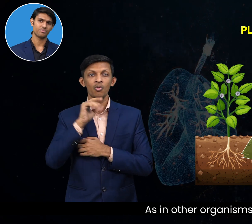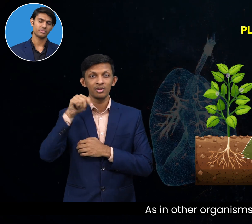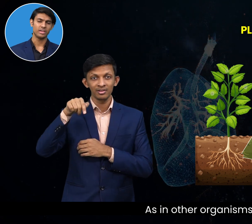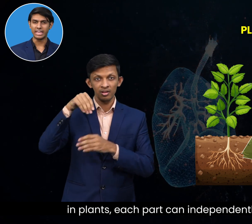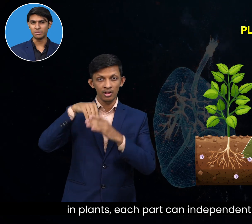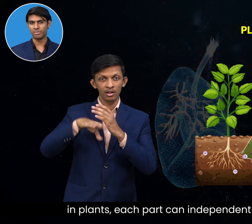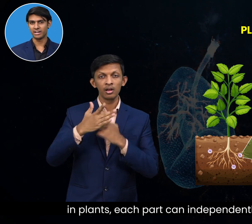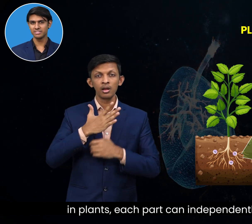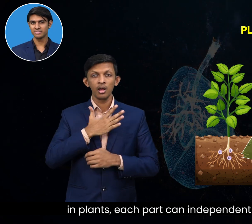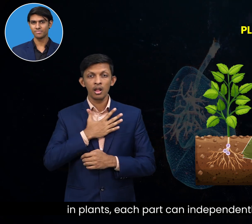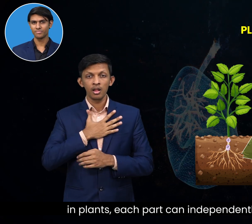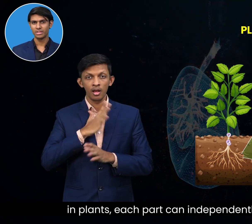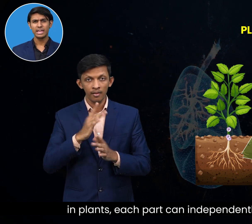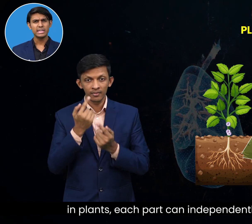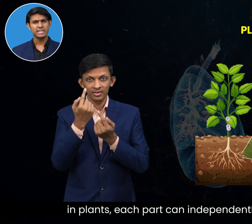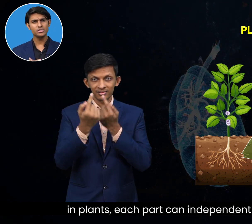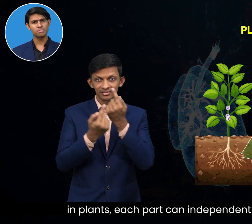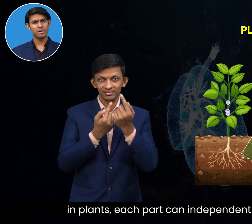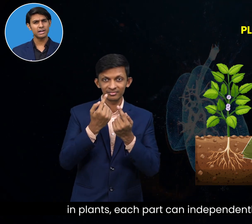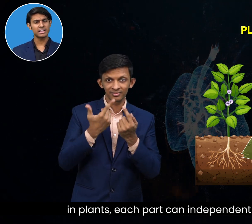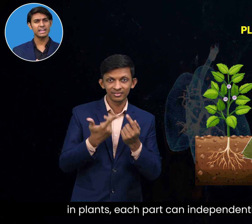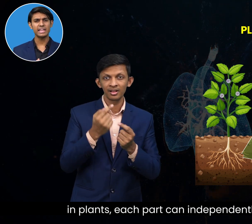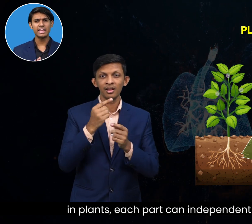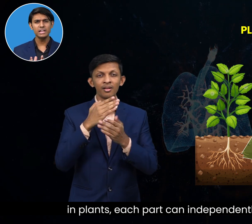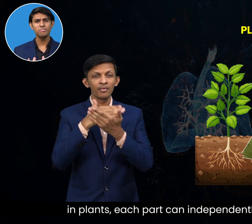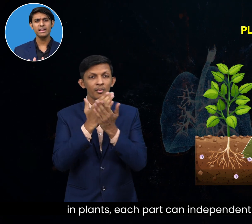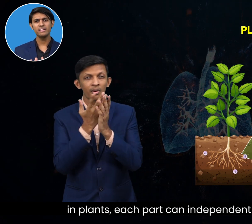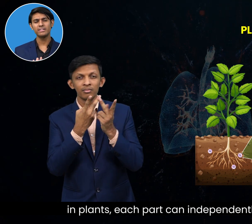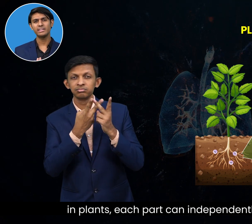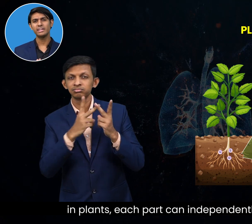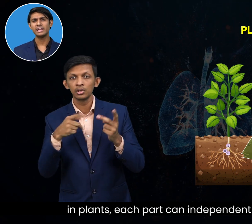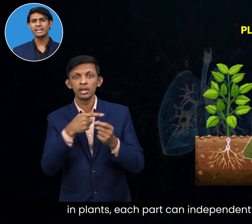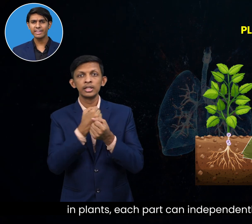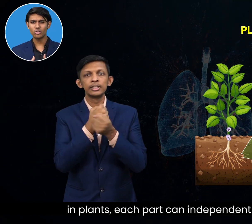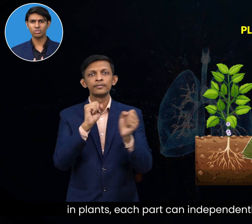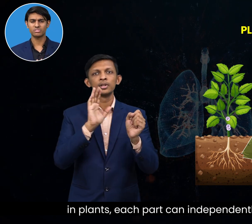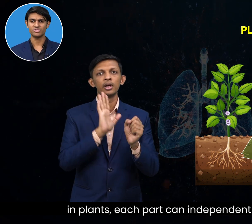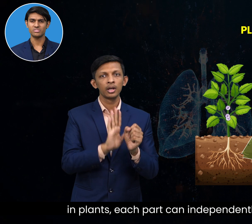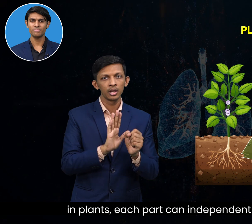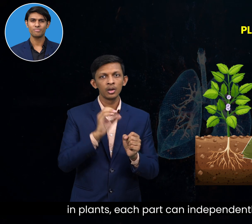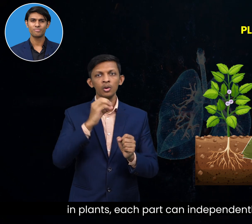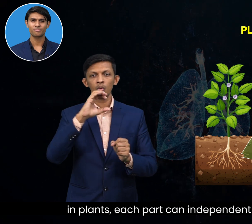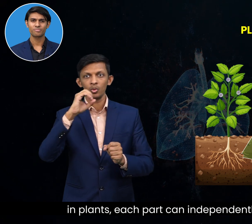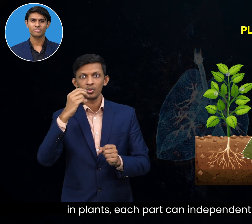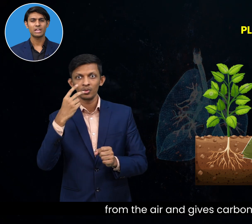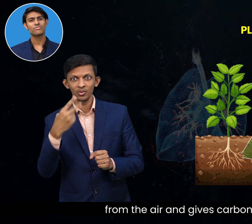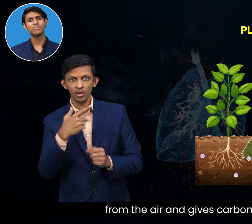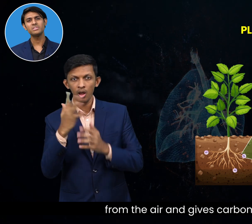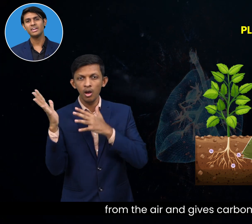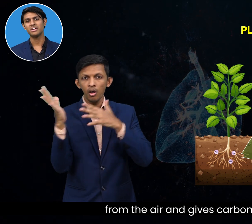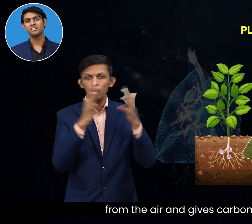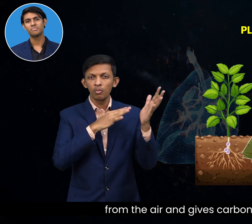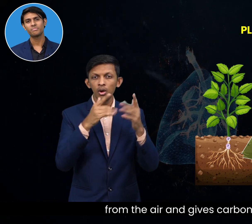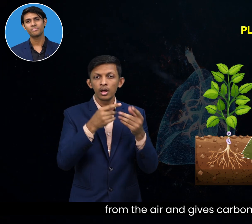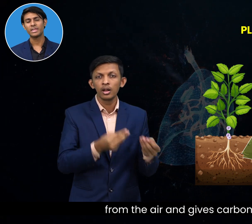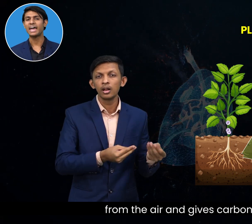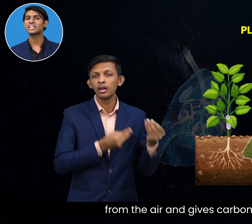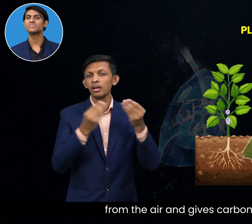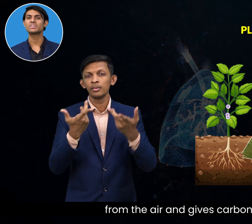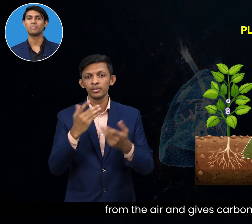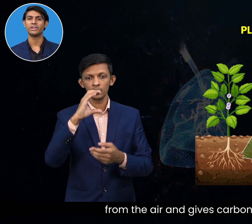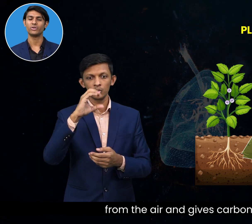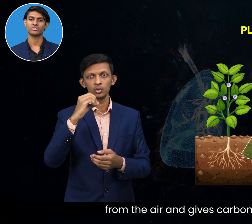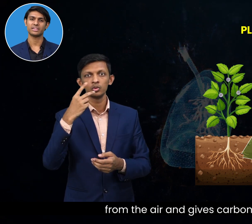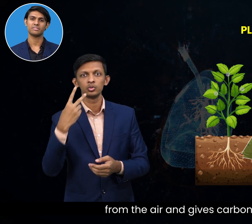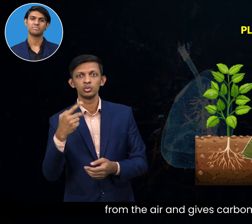organisms. In plants, each part can independently intake oxygen from the air and